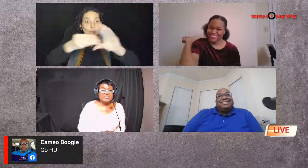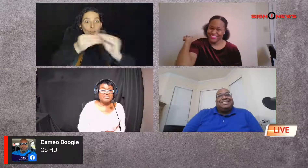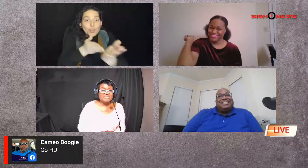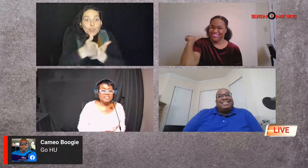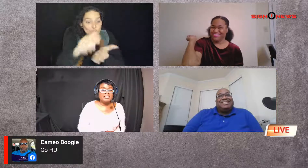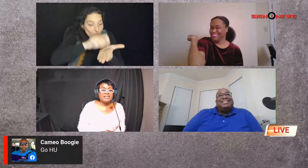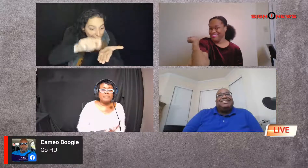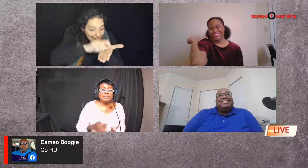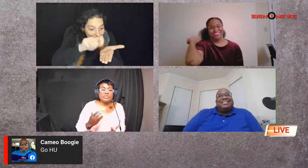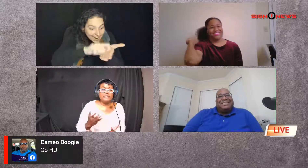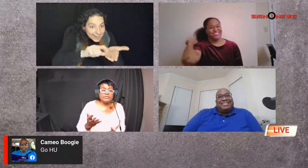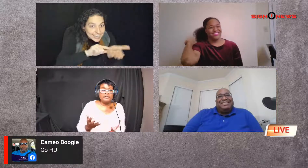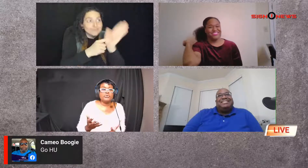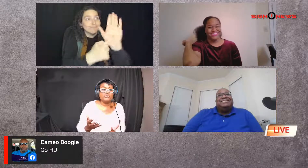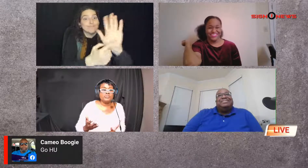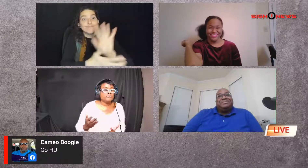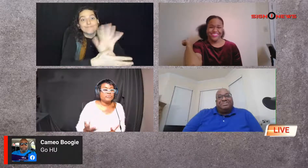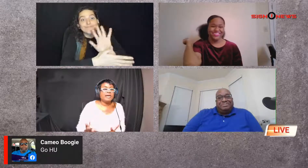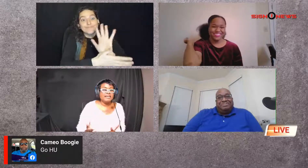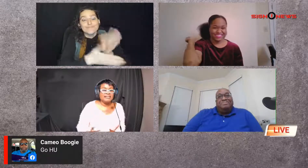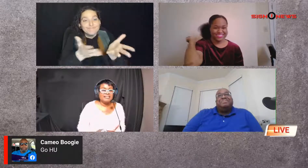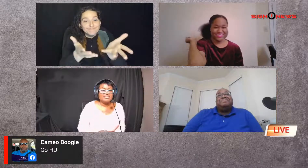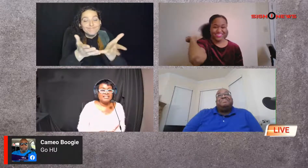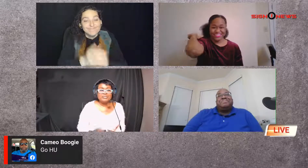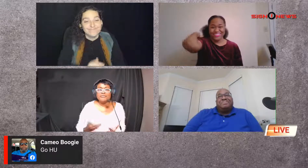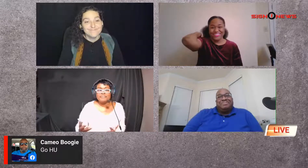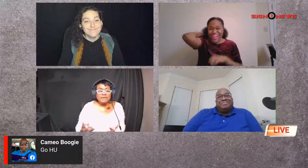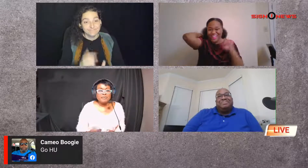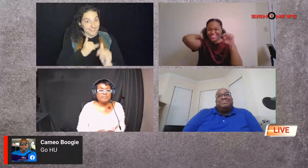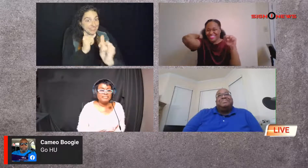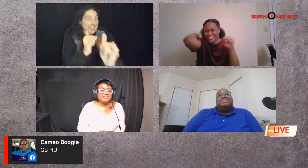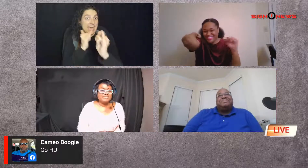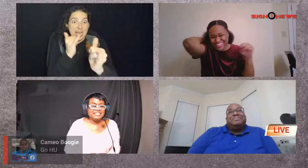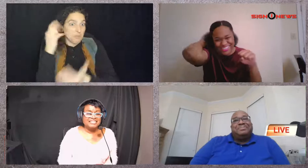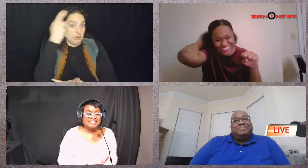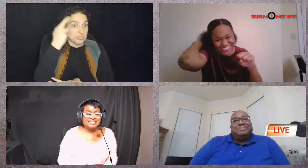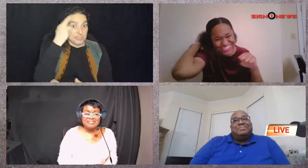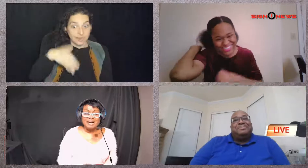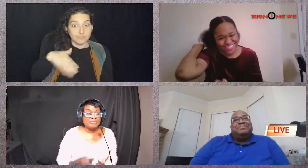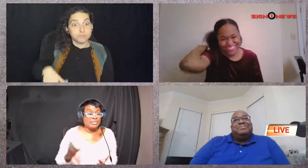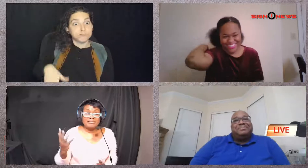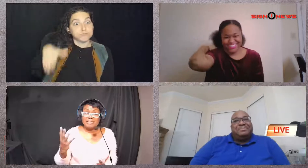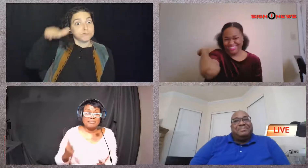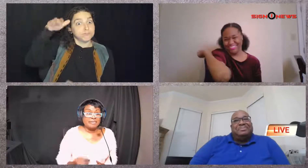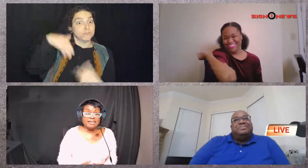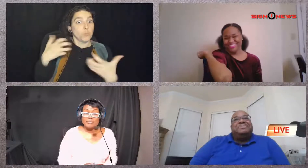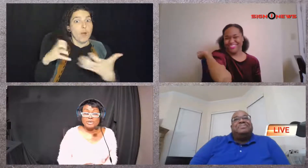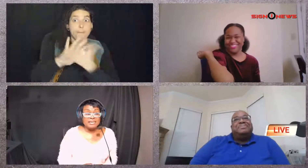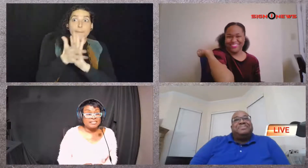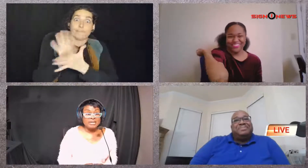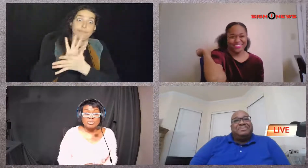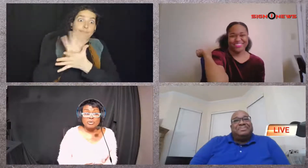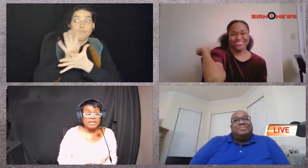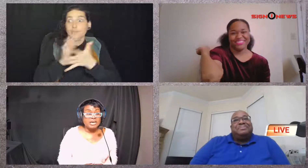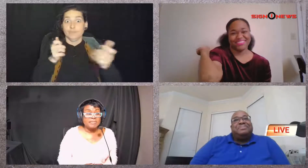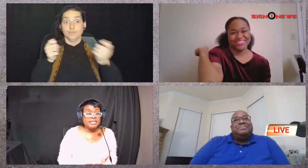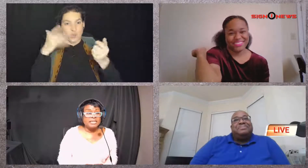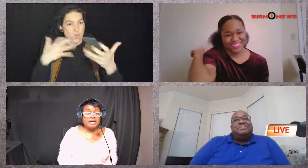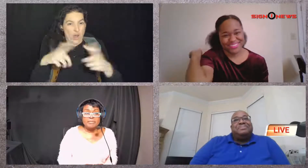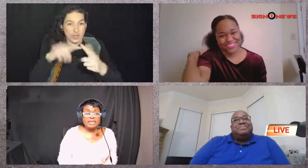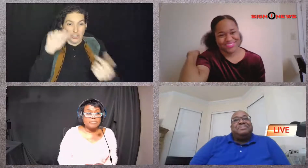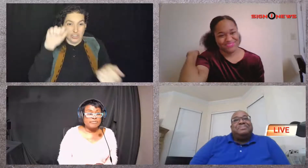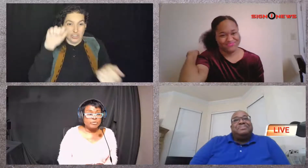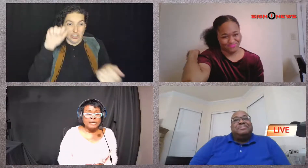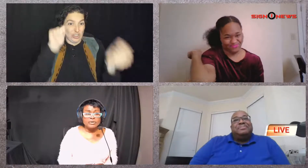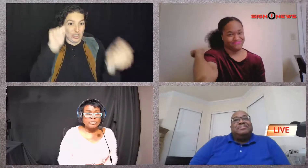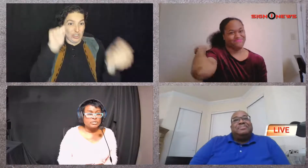That's how you tell your story, through writing, through film. I'm doing the same thing. I realized that growing up.